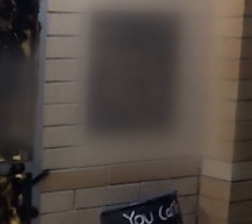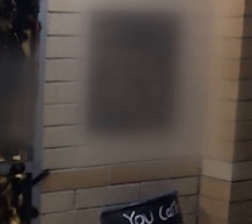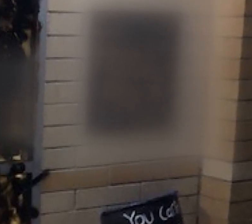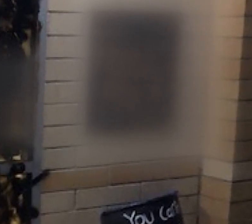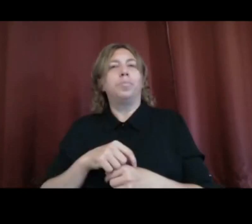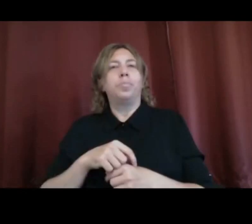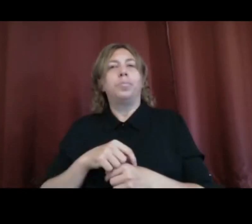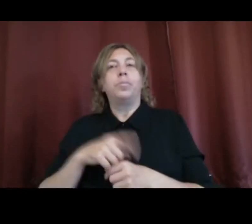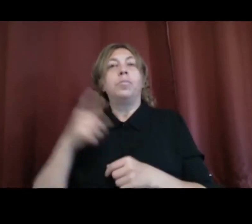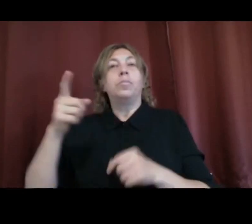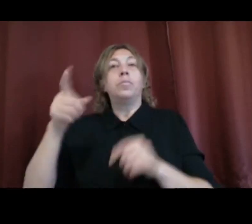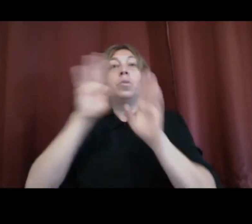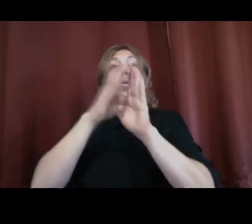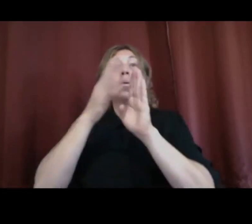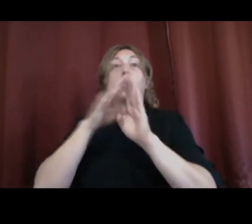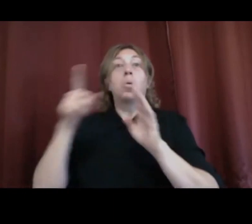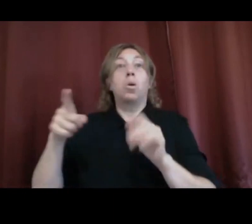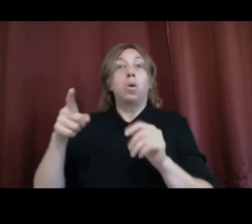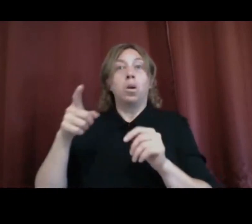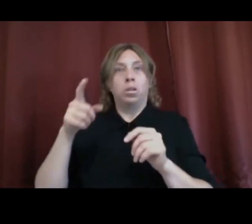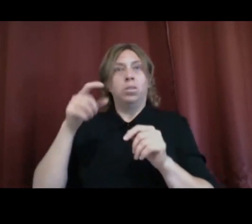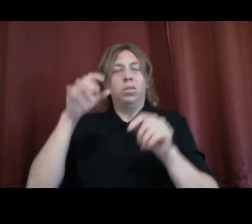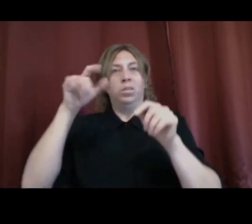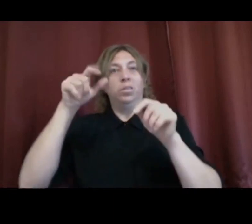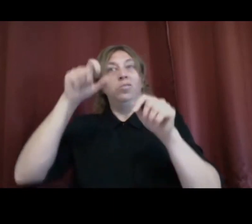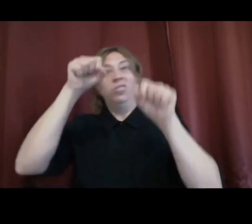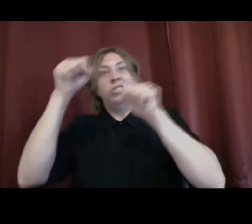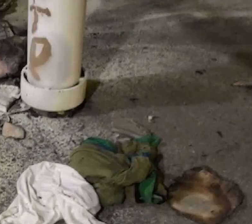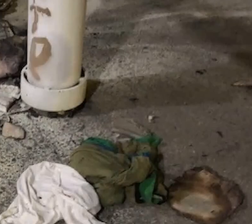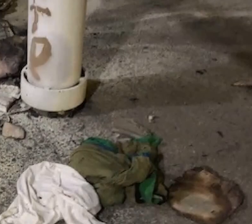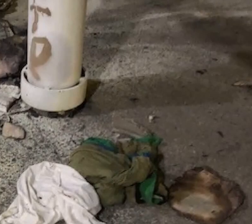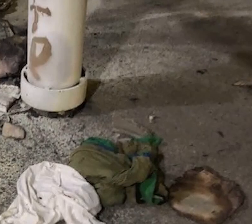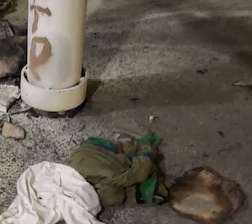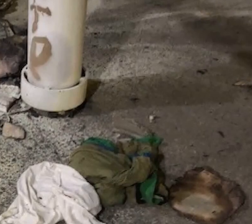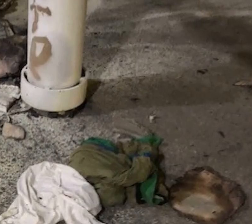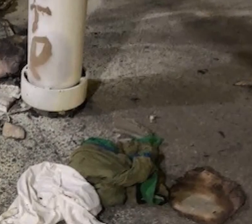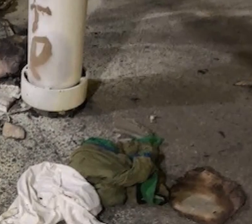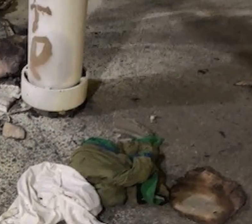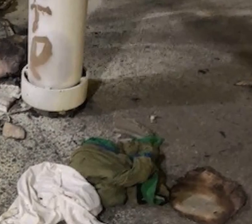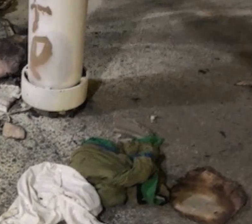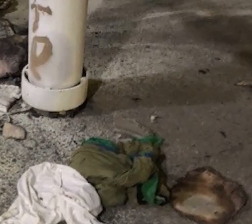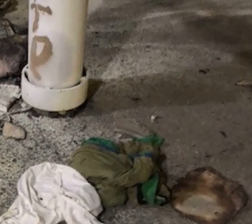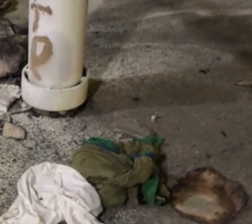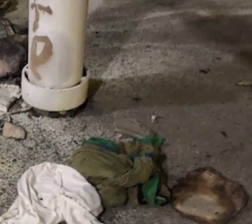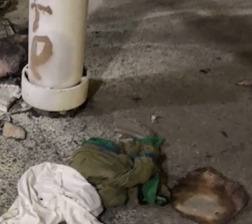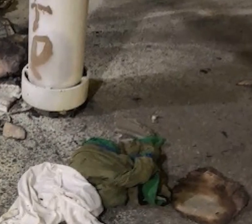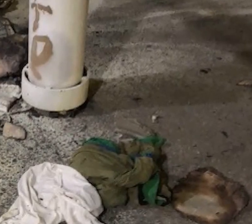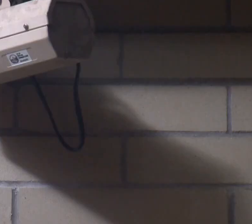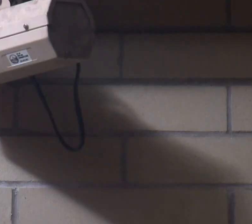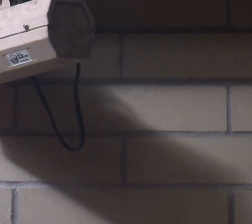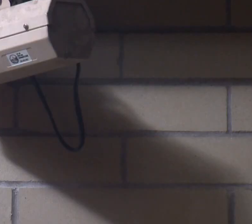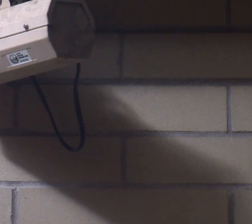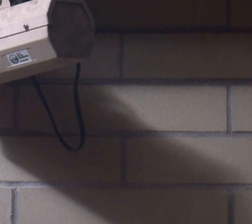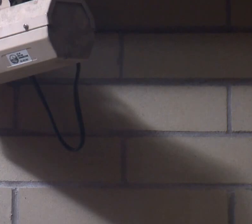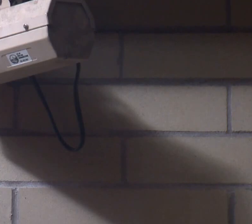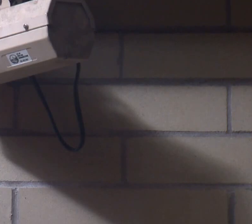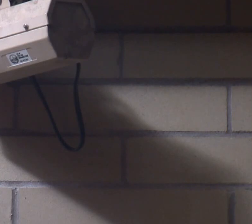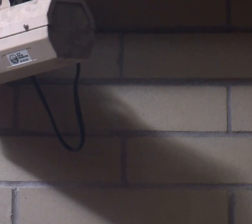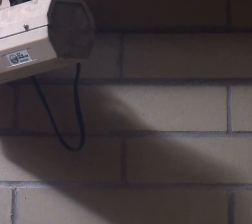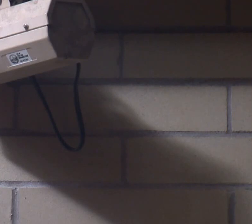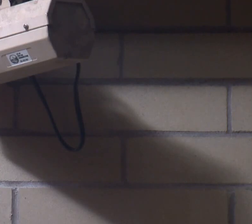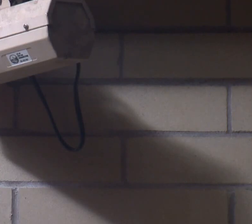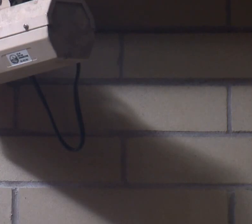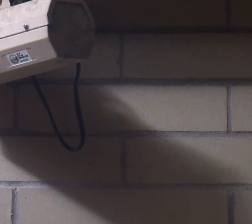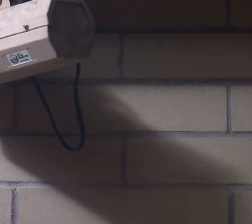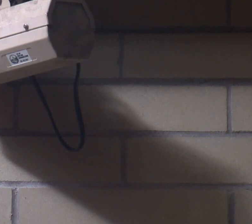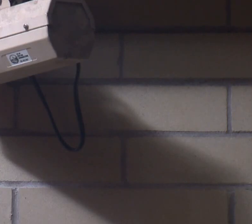the people inside. They piled those boards up against the building and they used accelerants to light it on fire. Prior to doing that, they disabled all the security